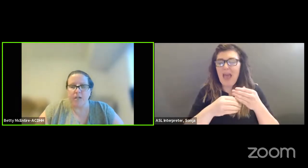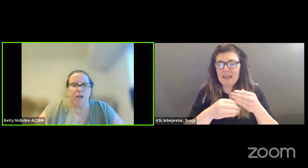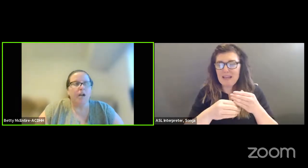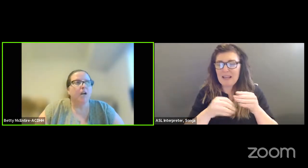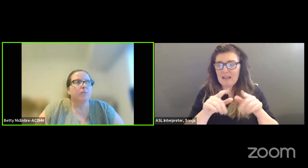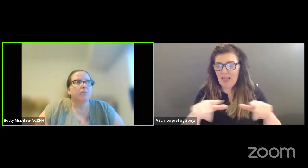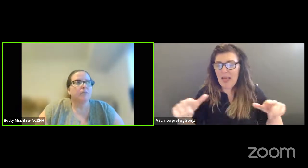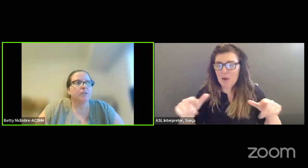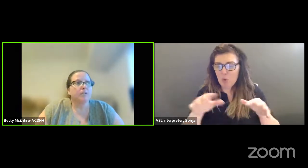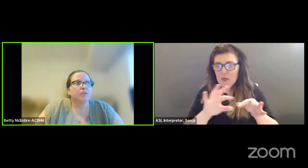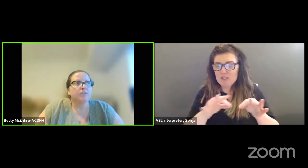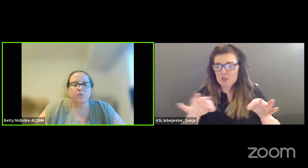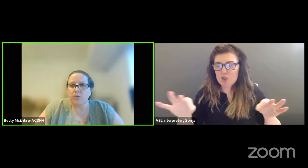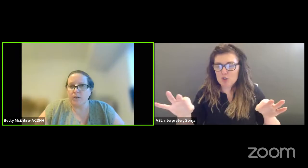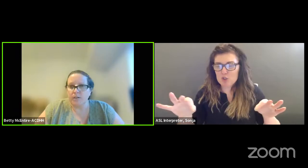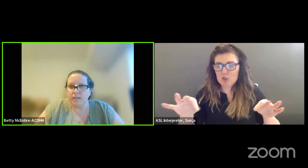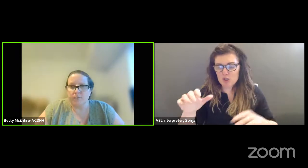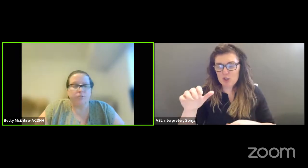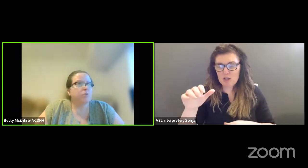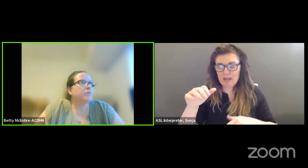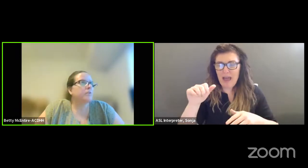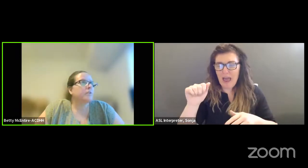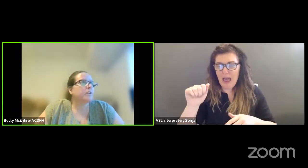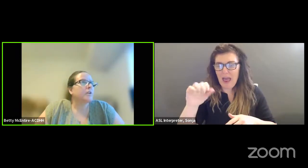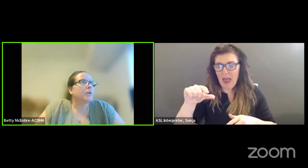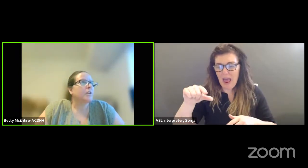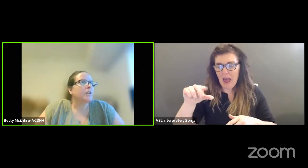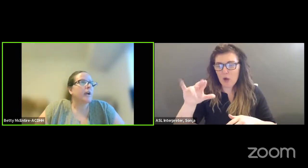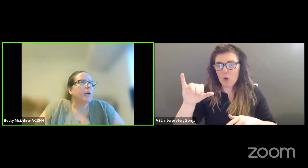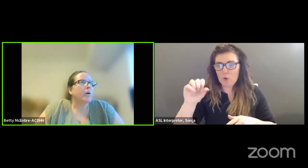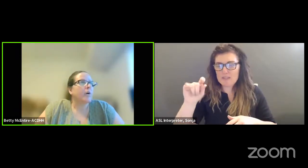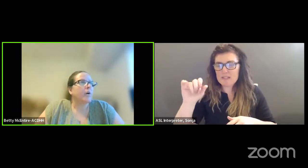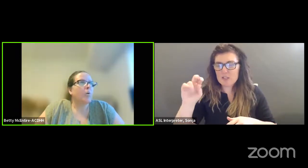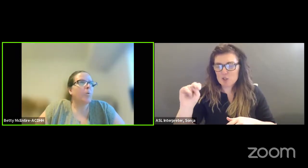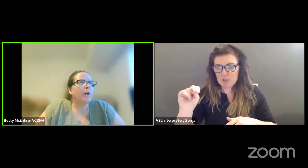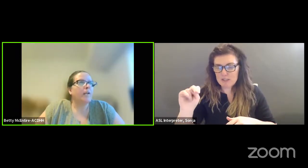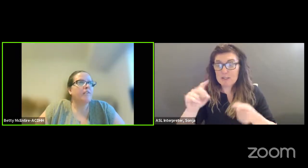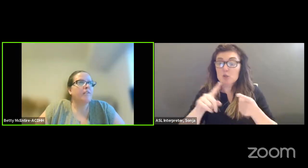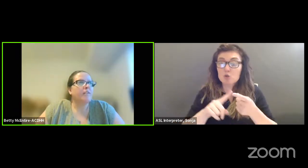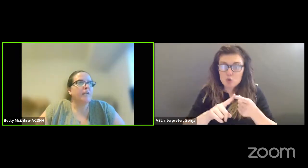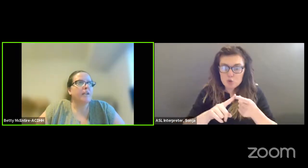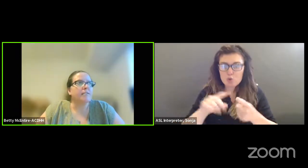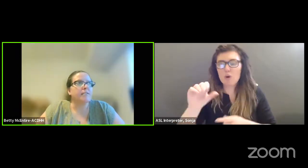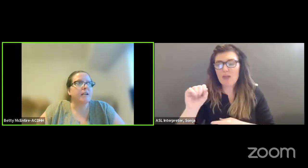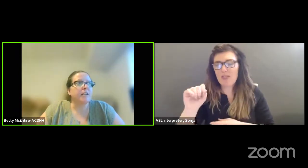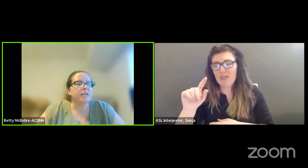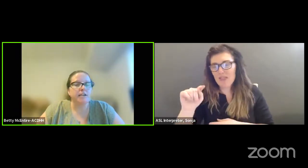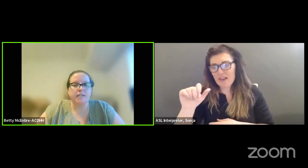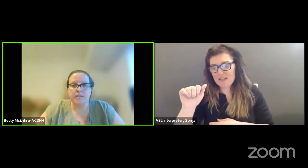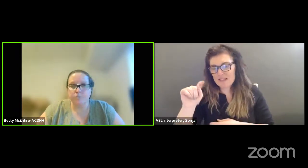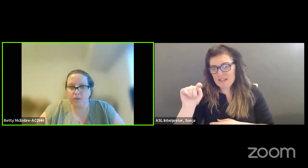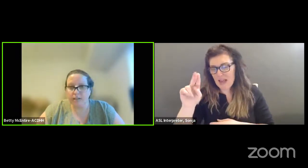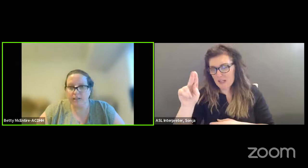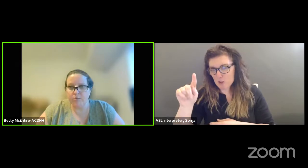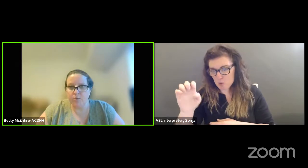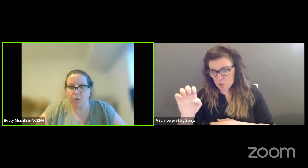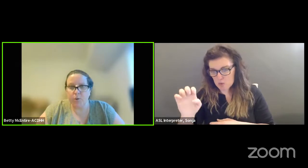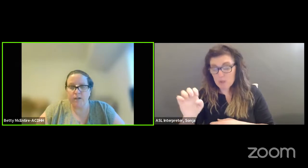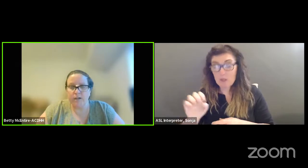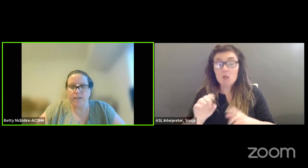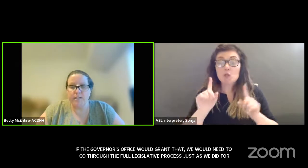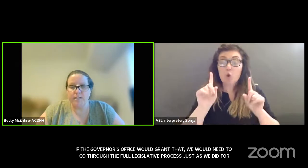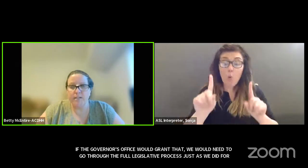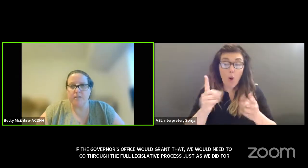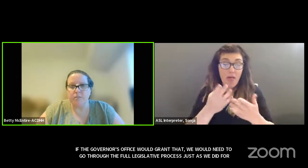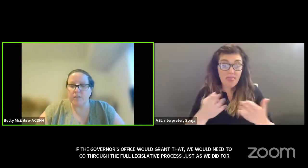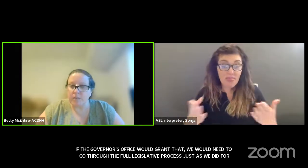acquisition to our statutes. Now, one of the things that I did put in the